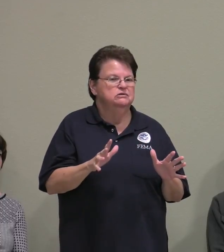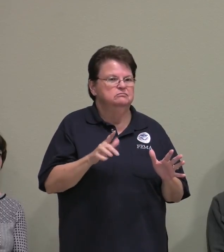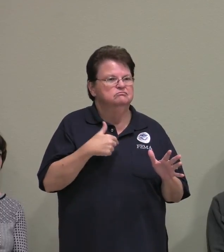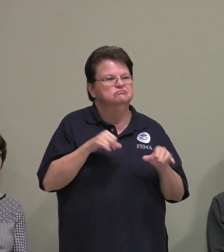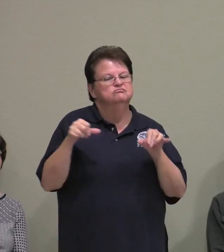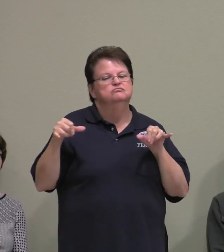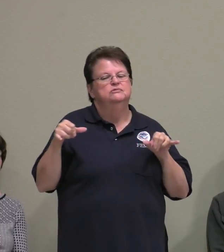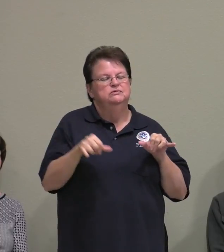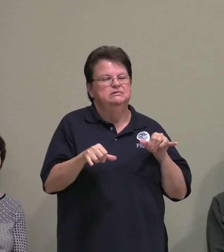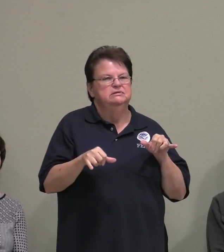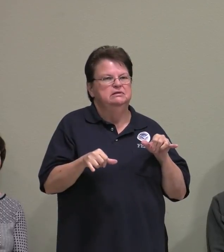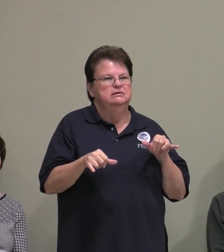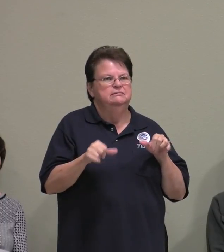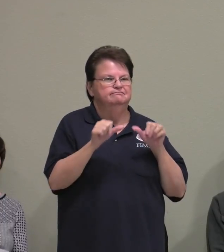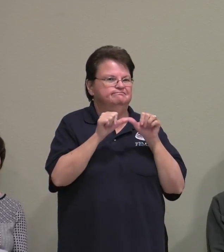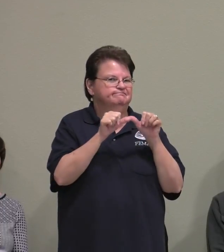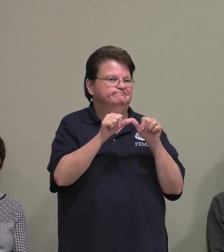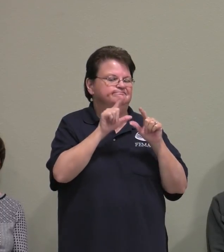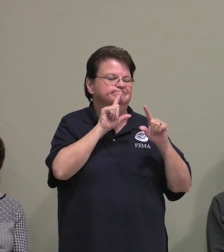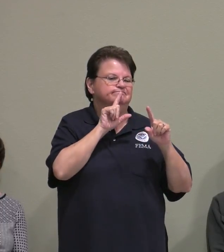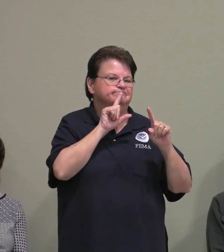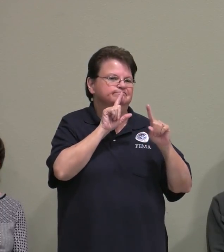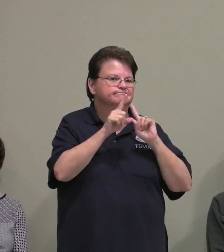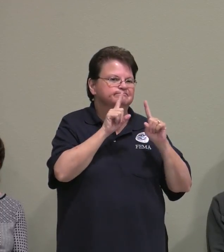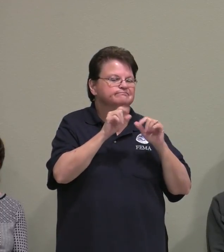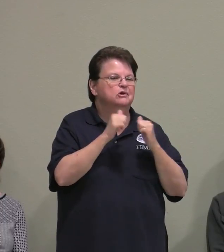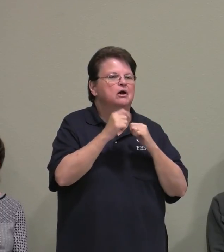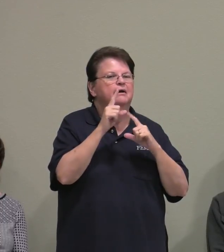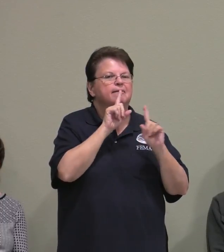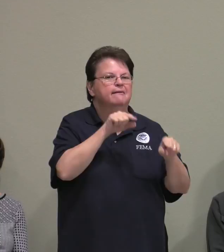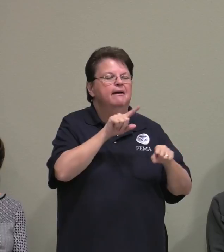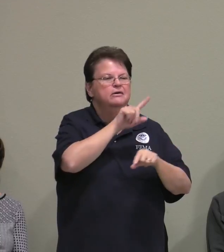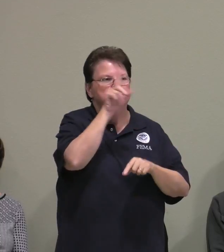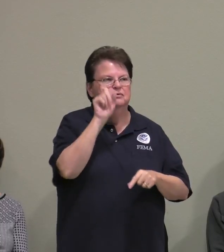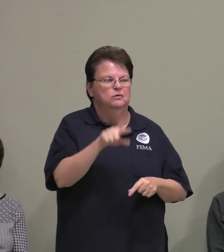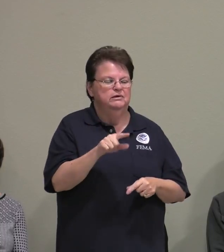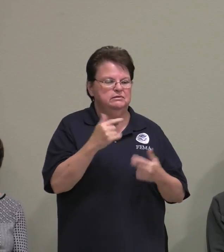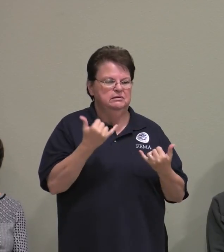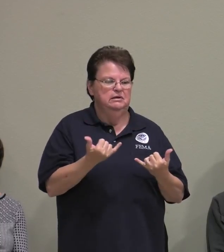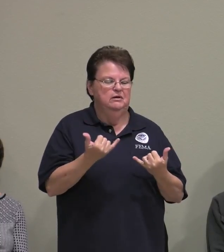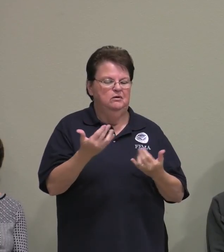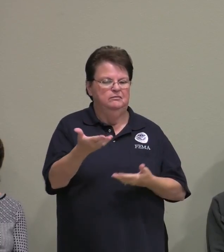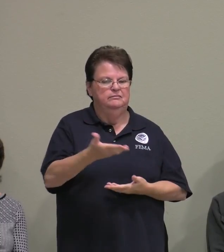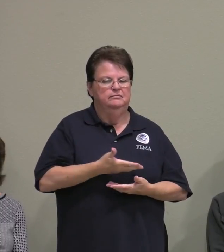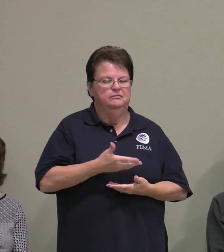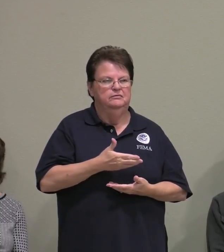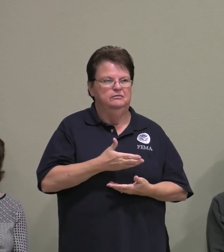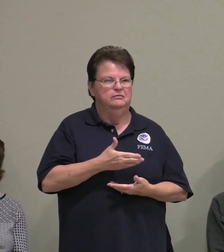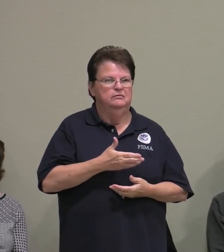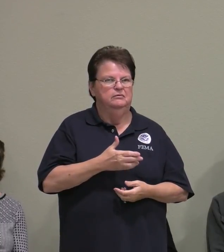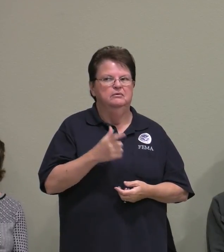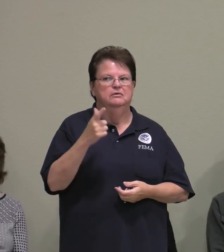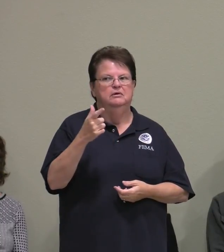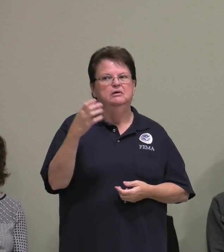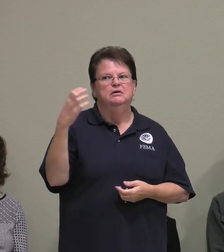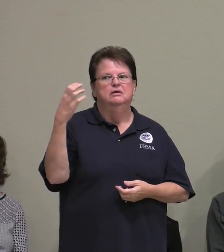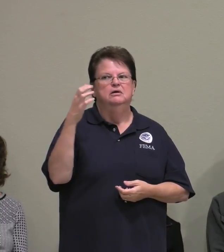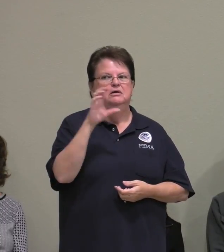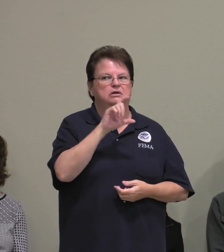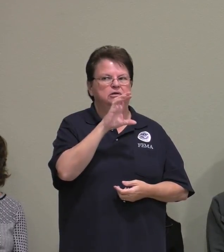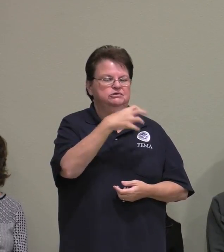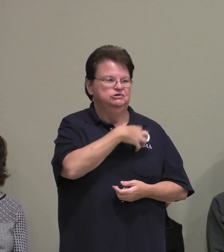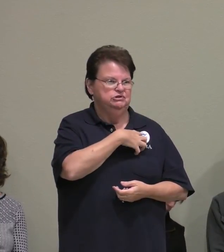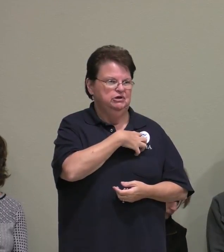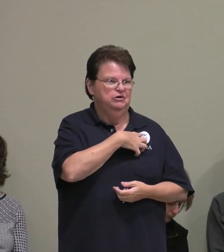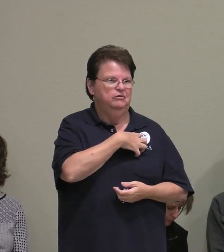around, and we will be here to answer those for you specifically. So I'm going to invite Sheriff Corey Honey and